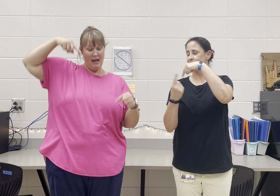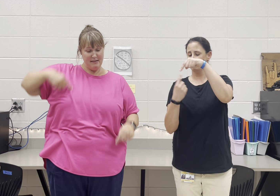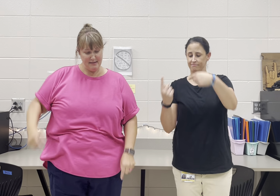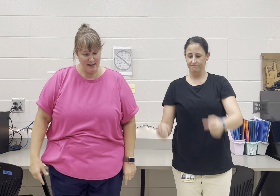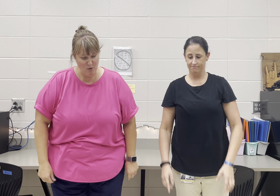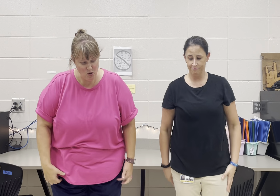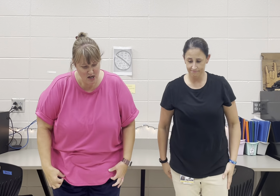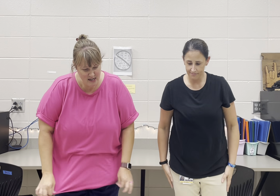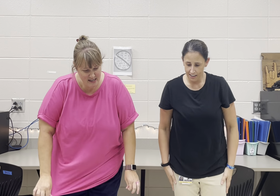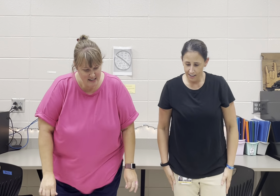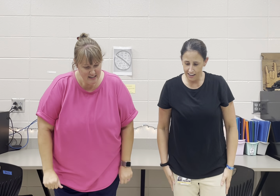Kansas anymore.